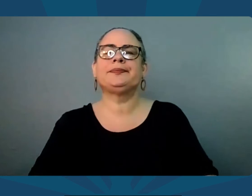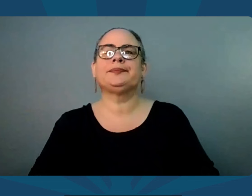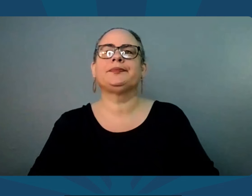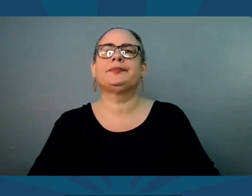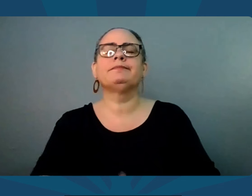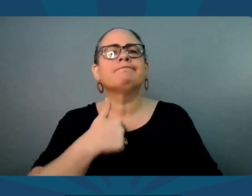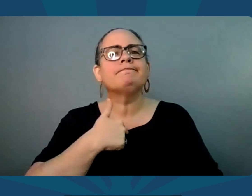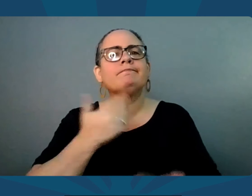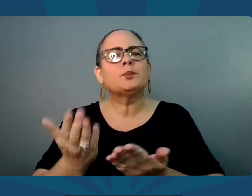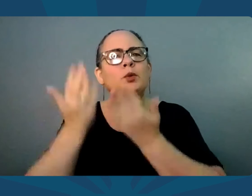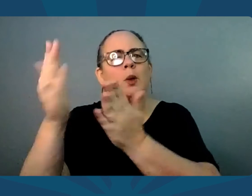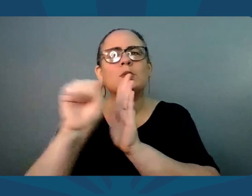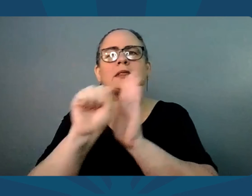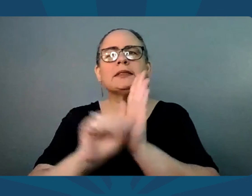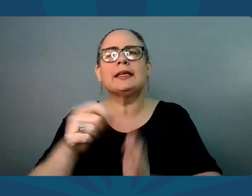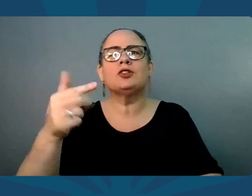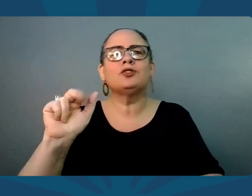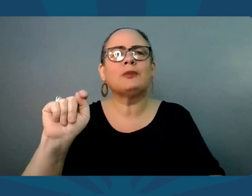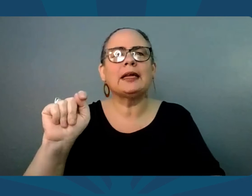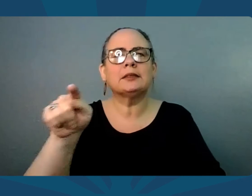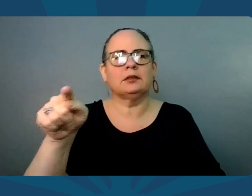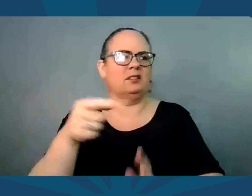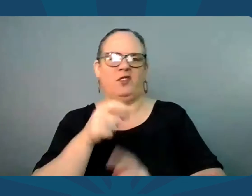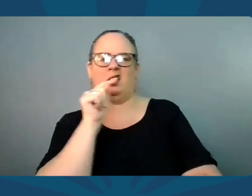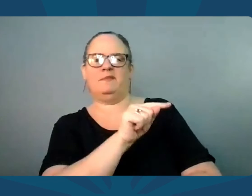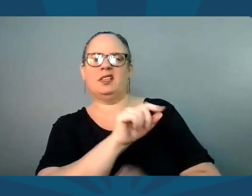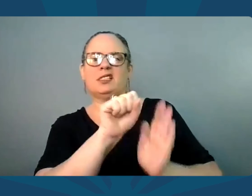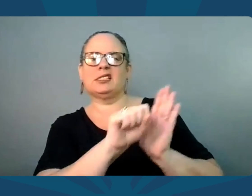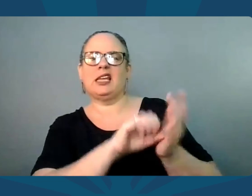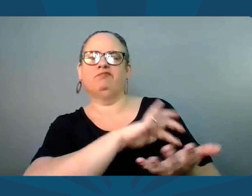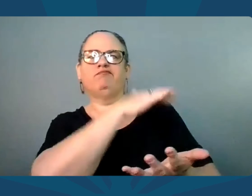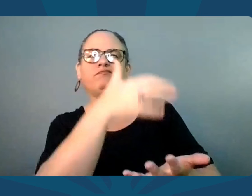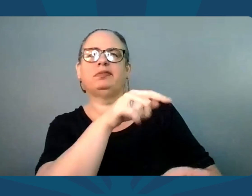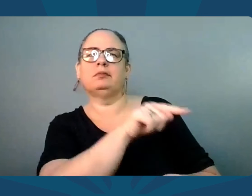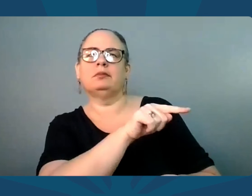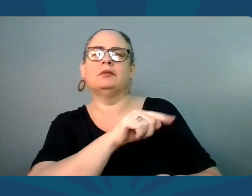from the state surplus and reforming the private prison industry.